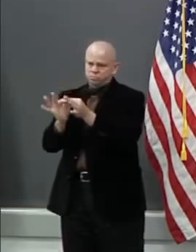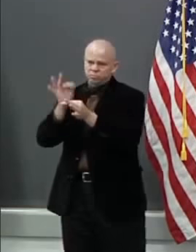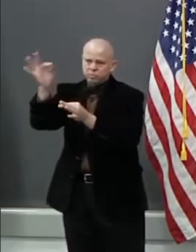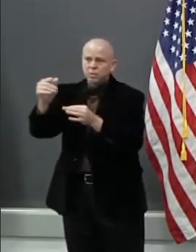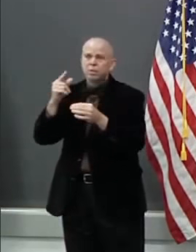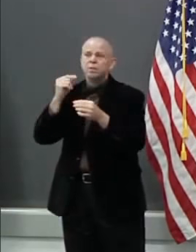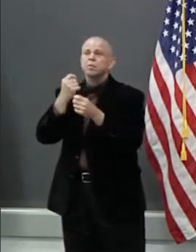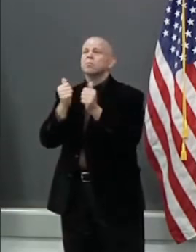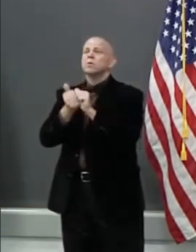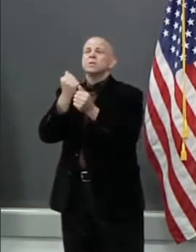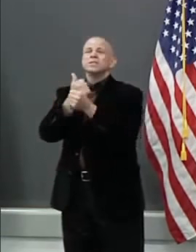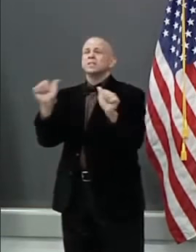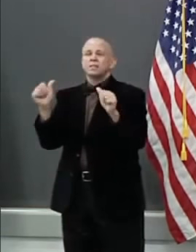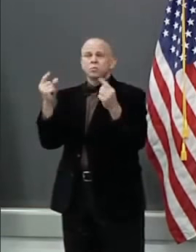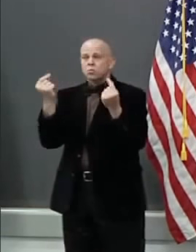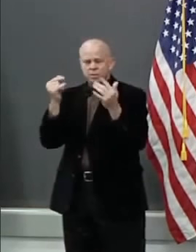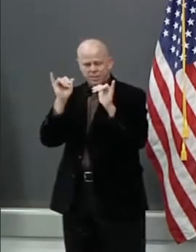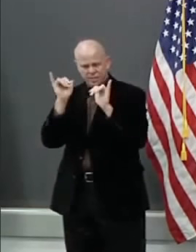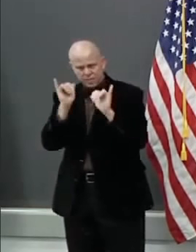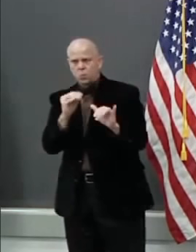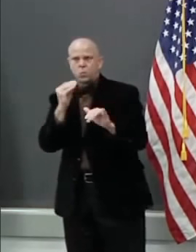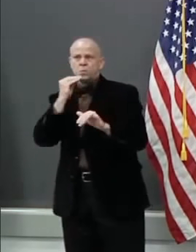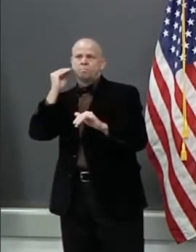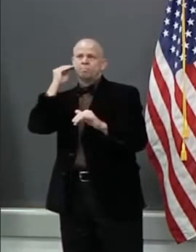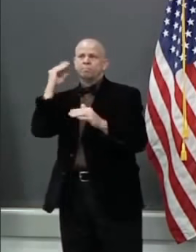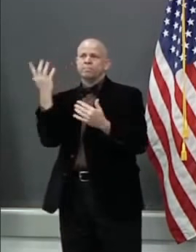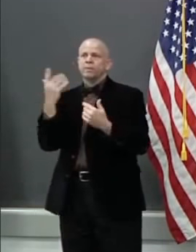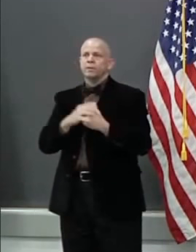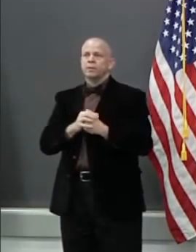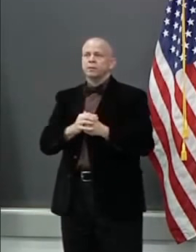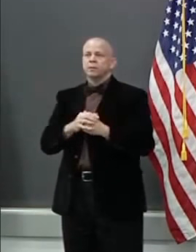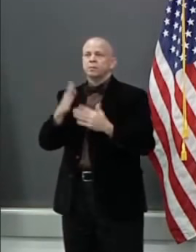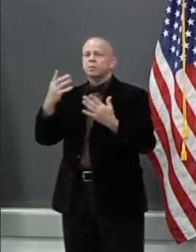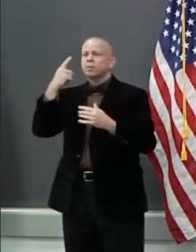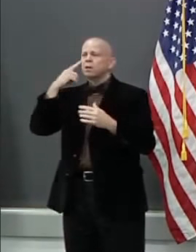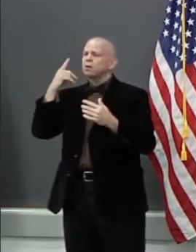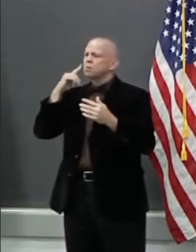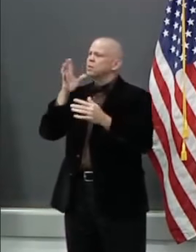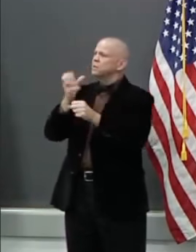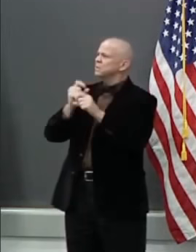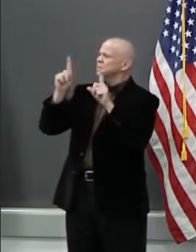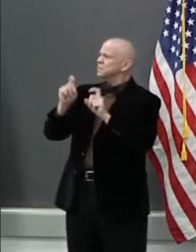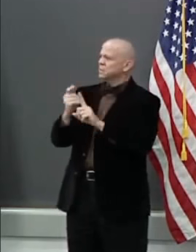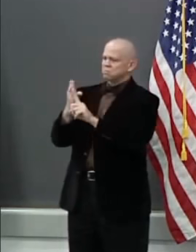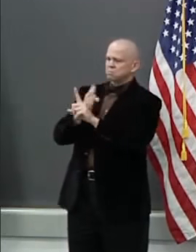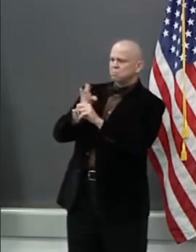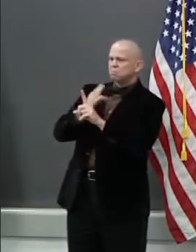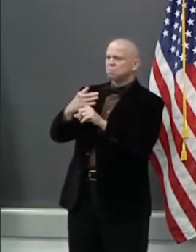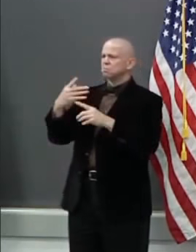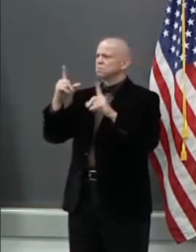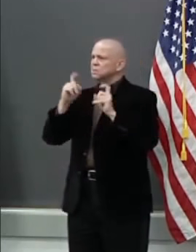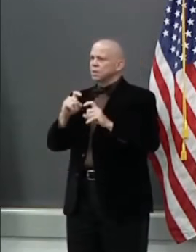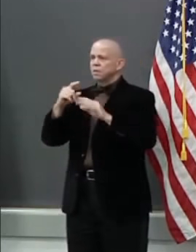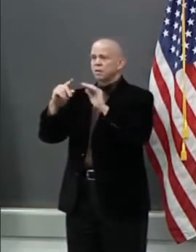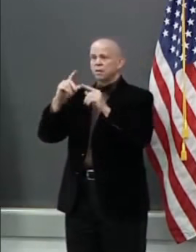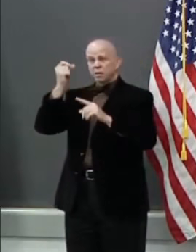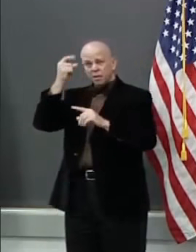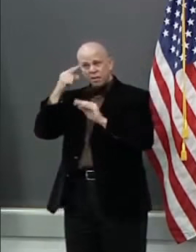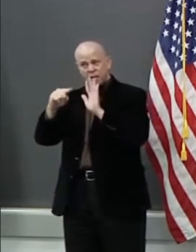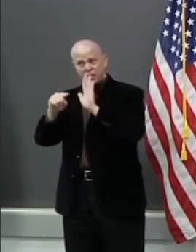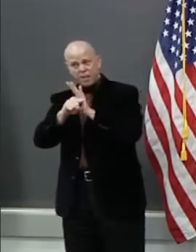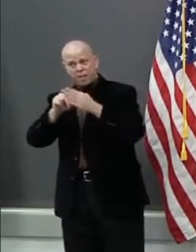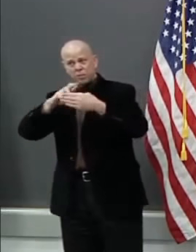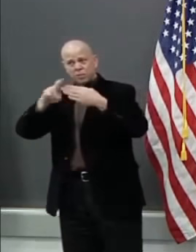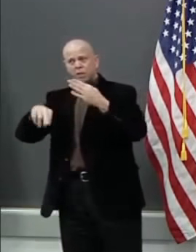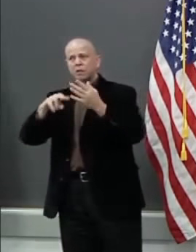while it may seem a good idea to get a COVID test before you go anywhere, it's important to note that a negative test result is not a free pass.